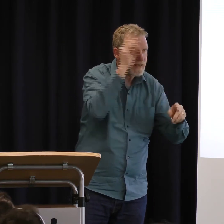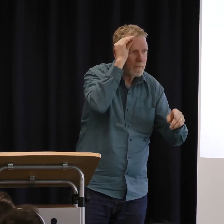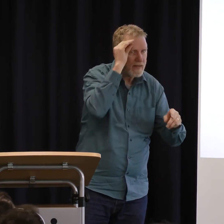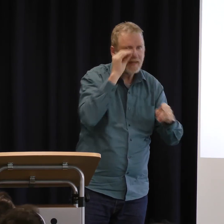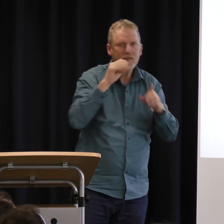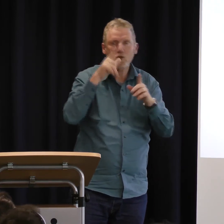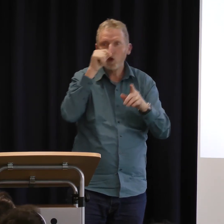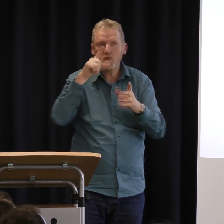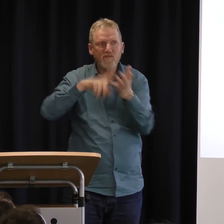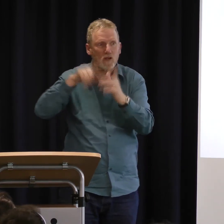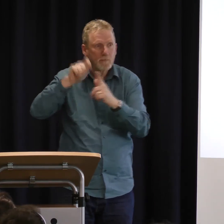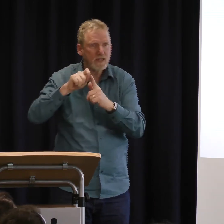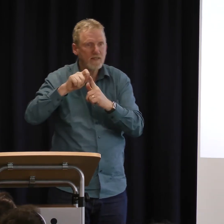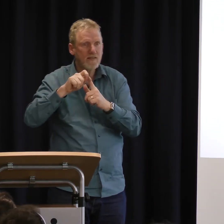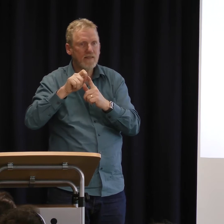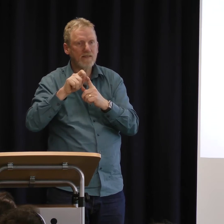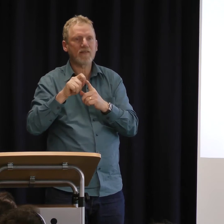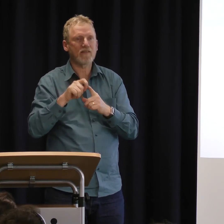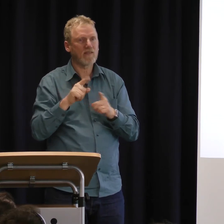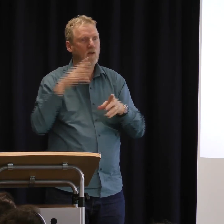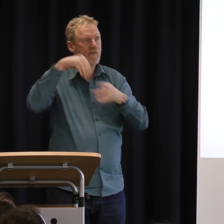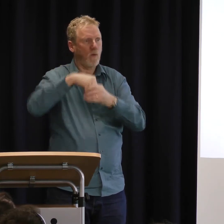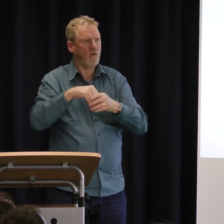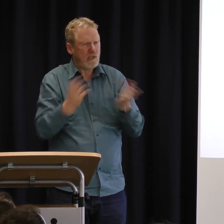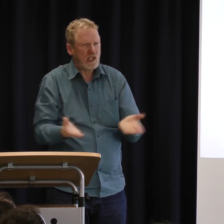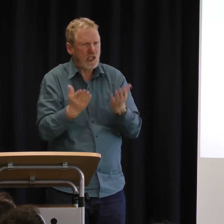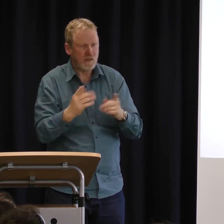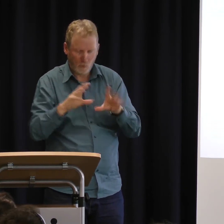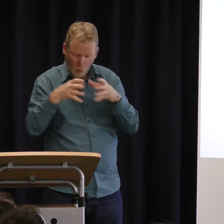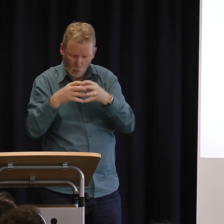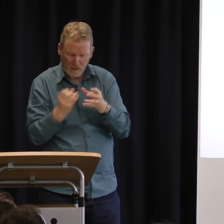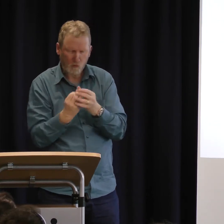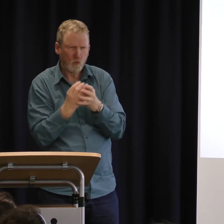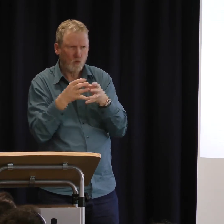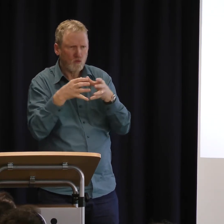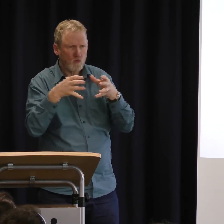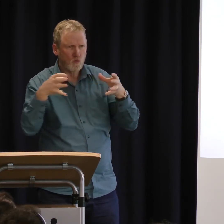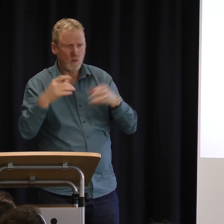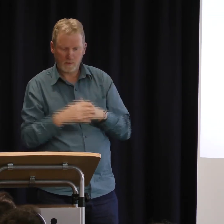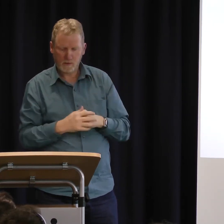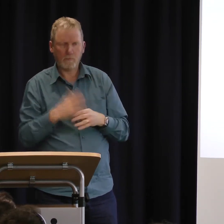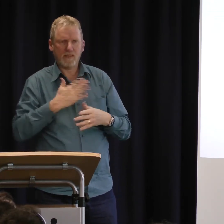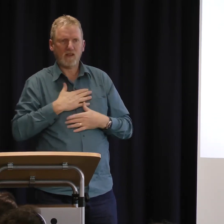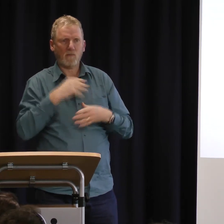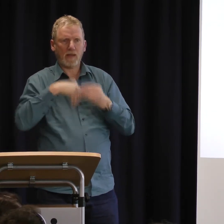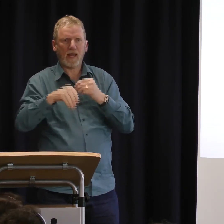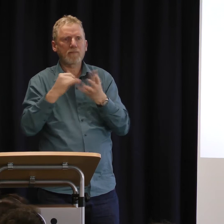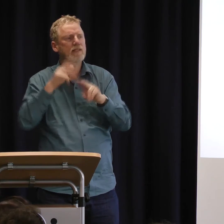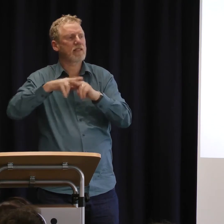Jill was involved in the committee, John became vice president, and he really made the committee